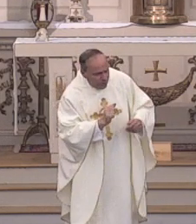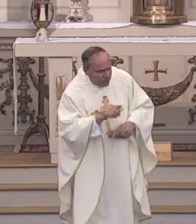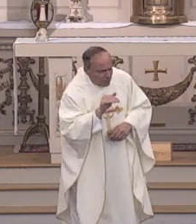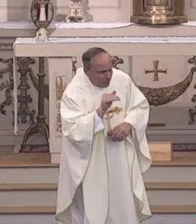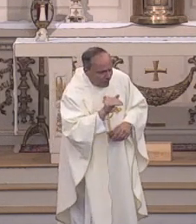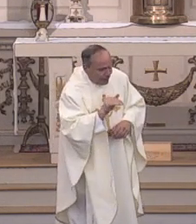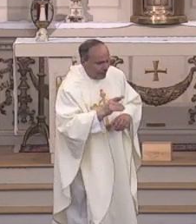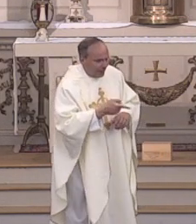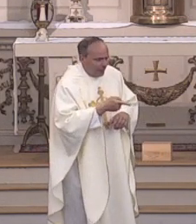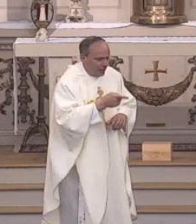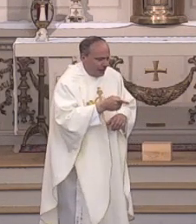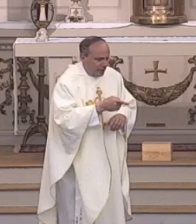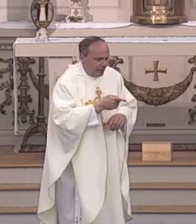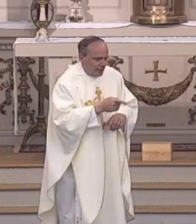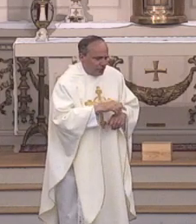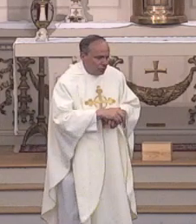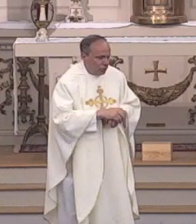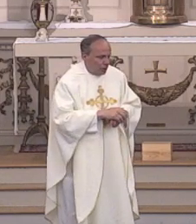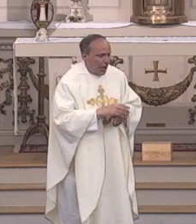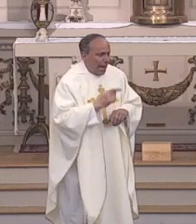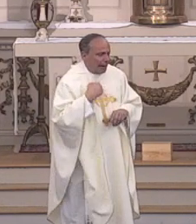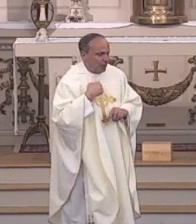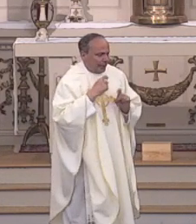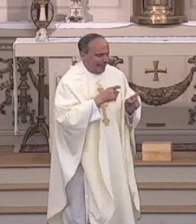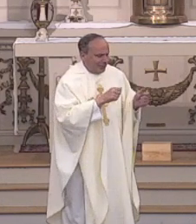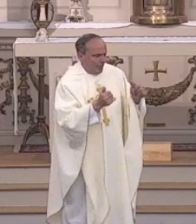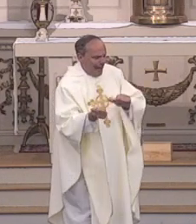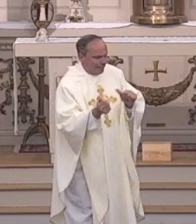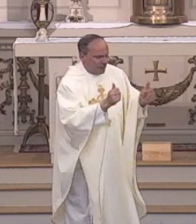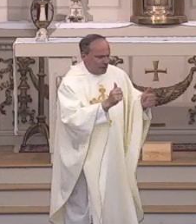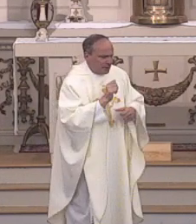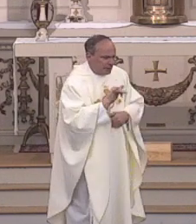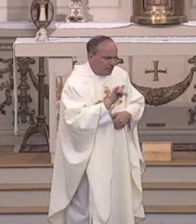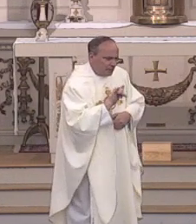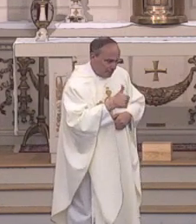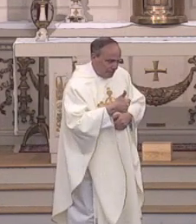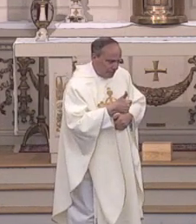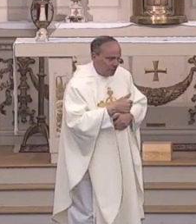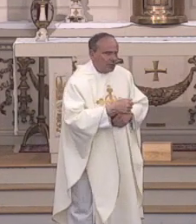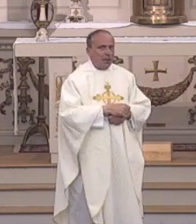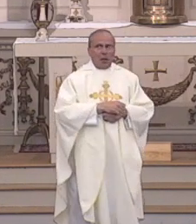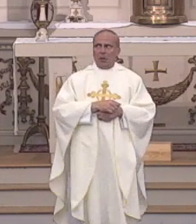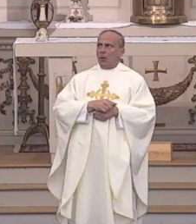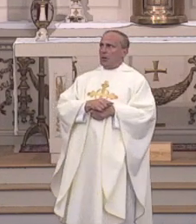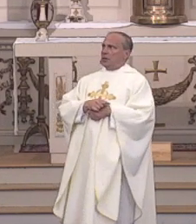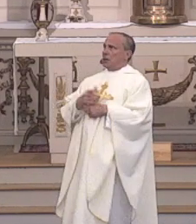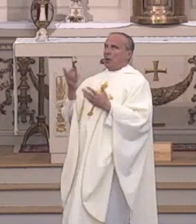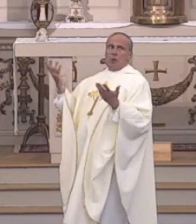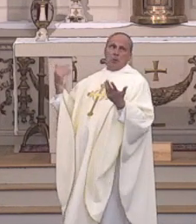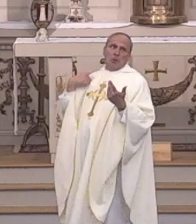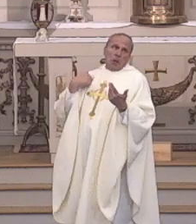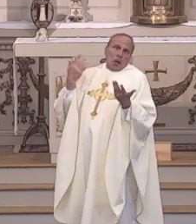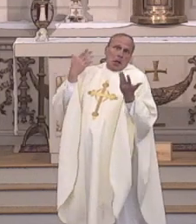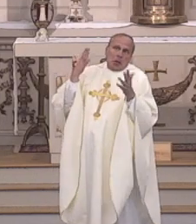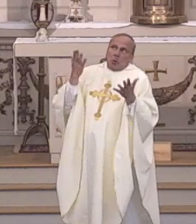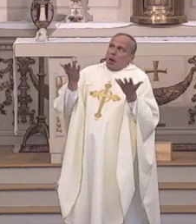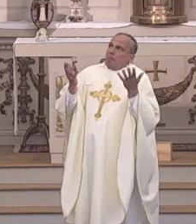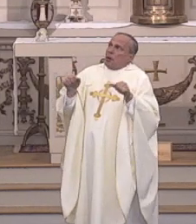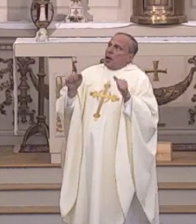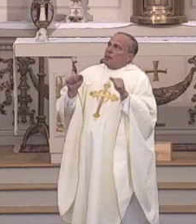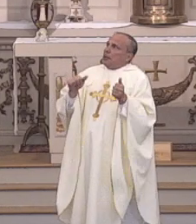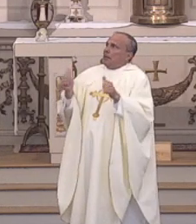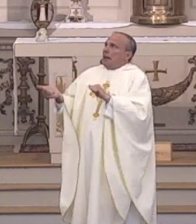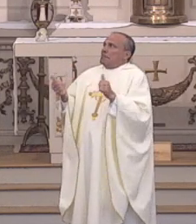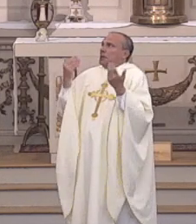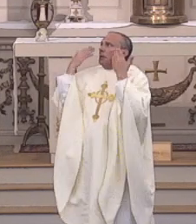I come to his hospital room, and he's failing in health and getting older, and I asked him, I said, I'm going to baptize you. Is that